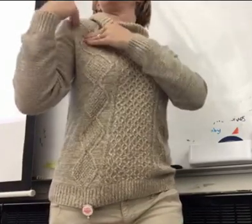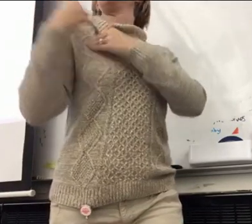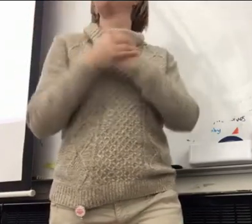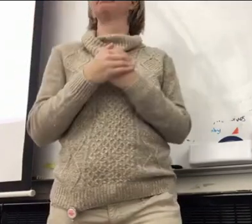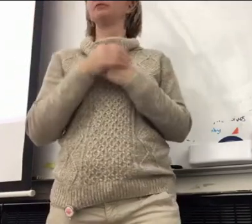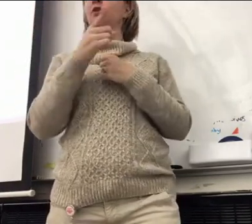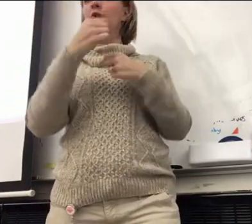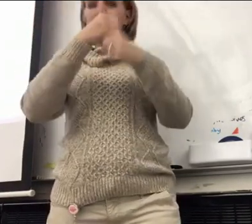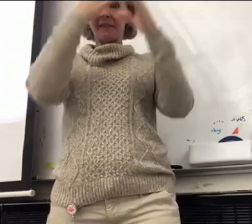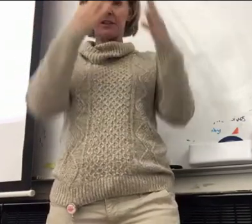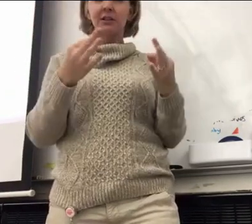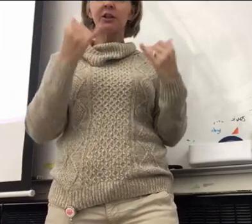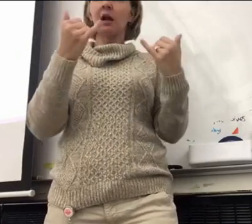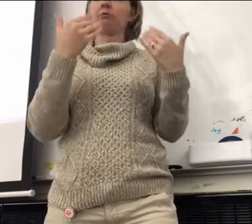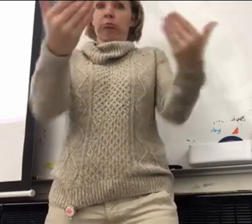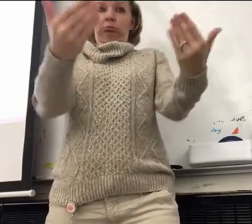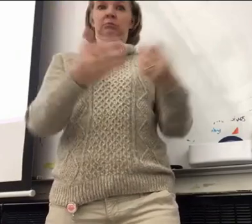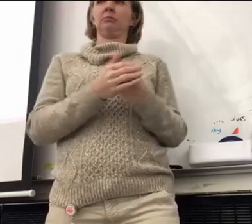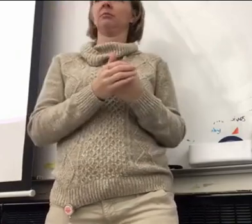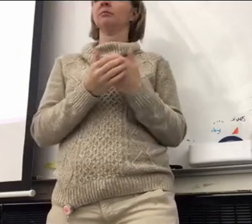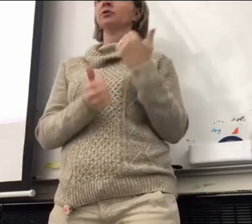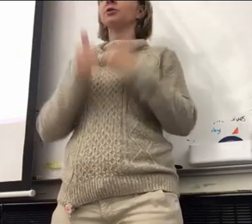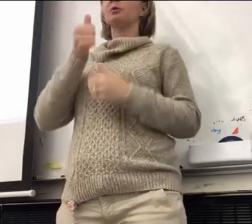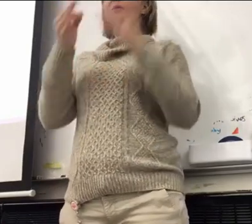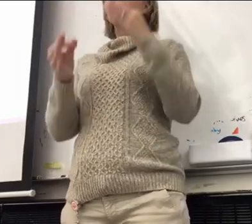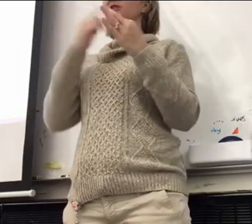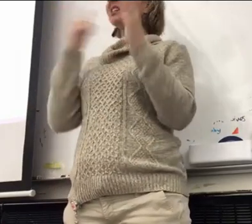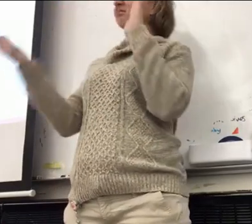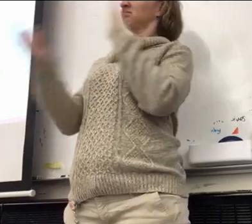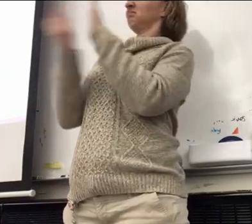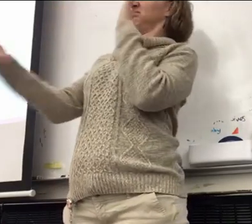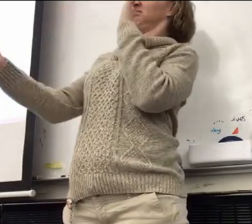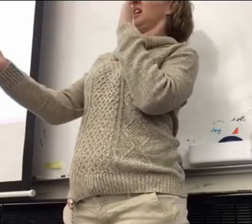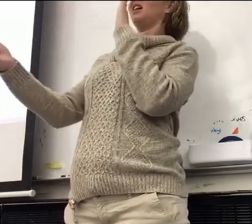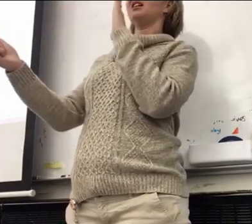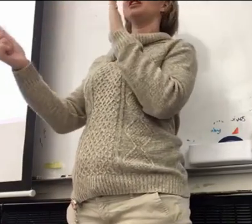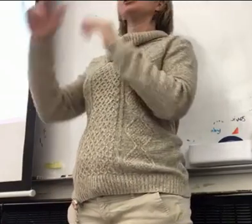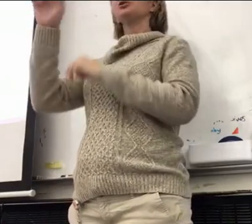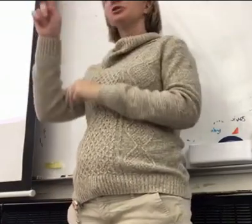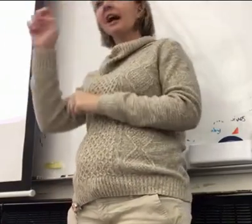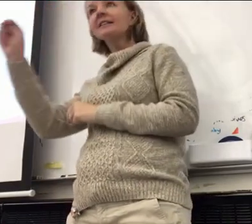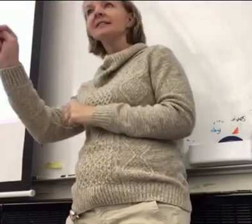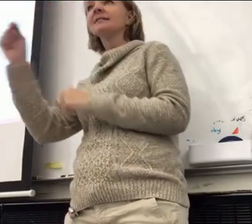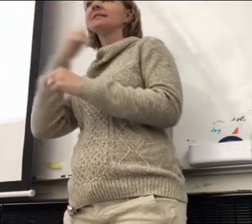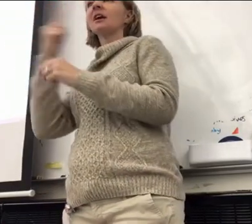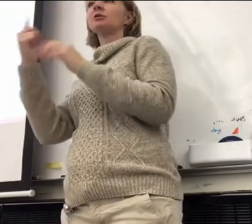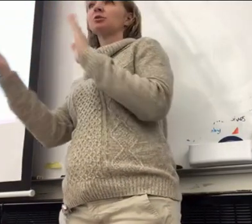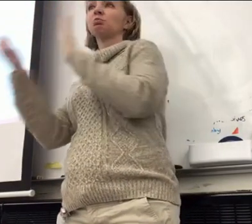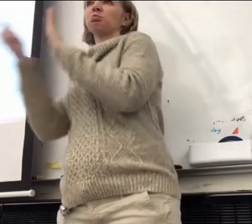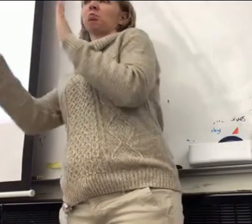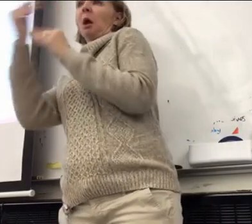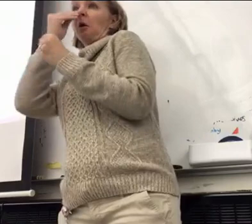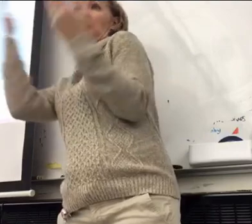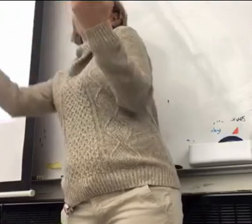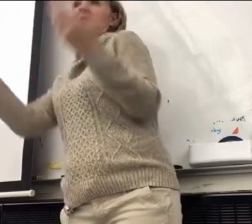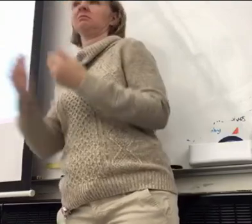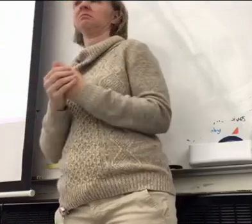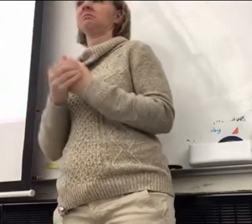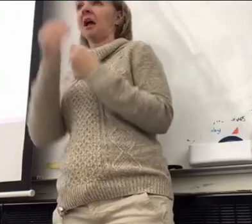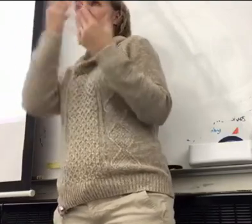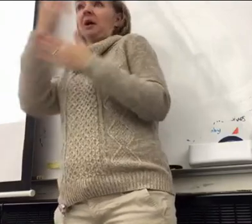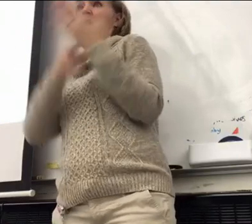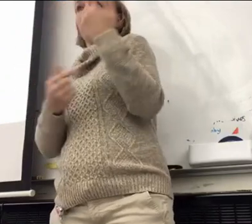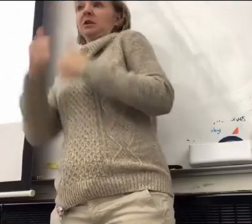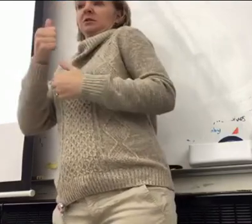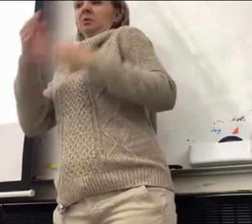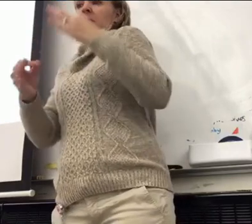show me you can enforce it. Supreme Court says he breaks the law. Andrew Jackson's going to go and break the law and going to do it anyways. He doesn't care what the U.S. Supreme Court